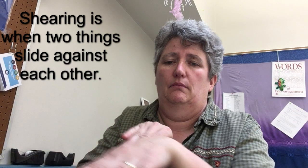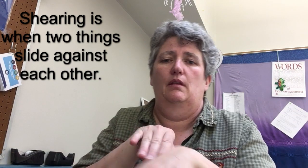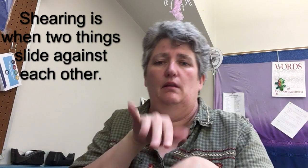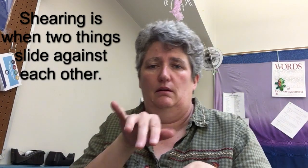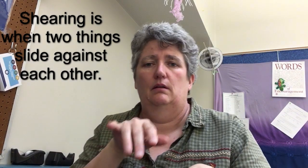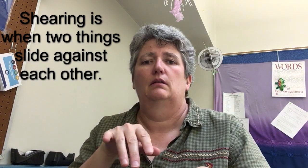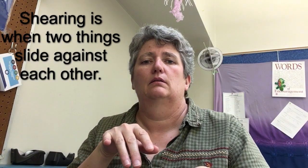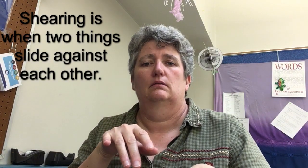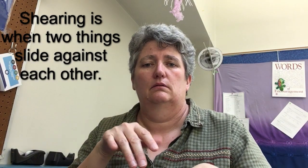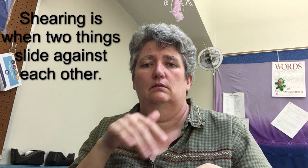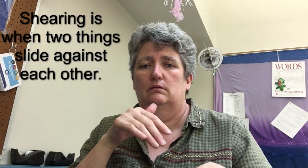opposite directions.